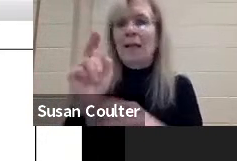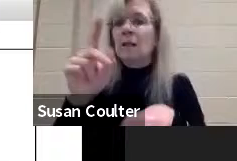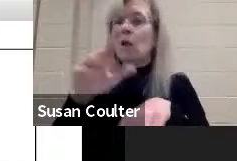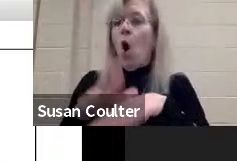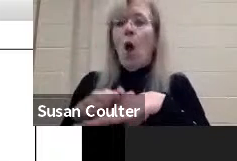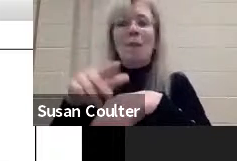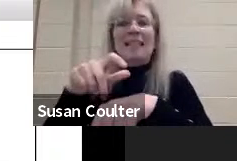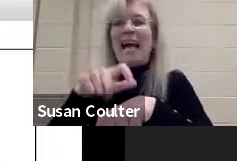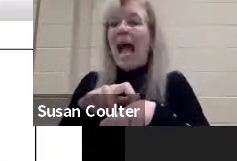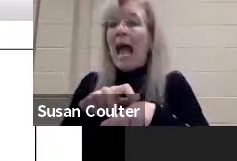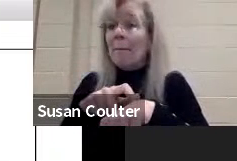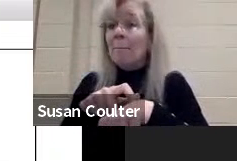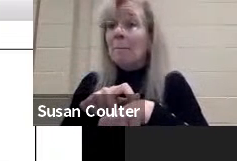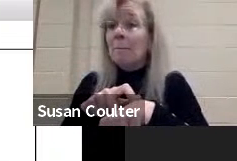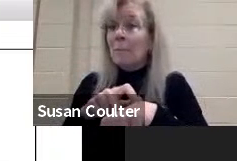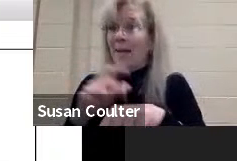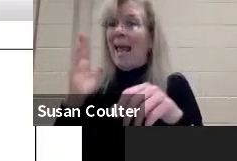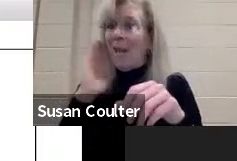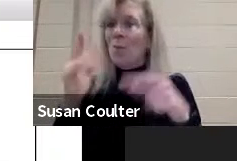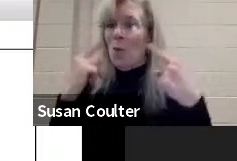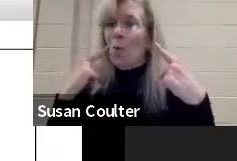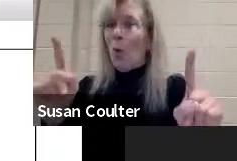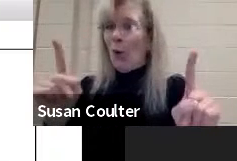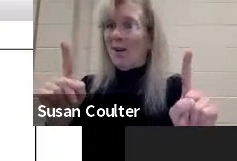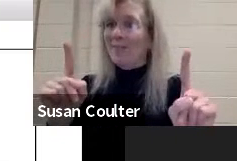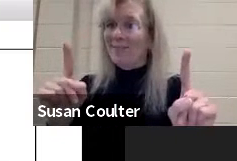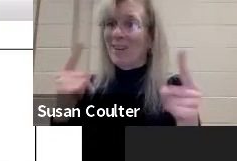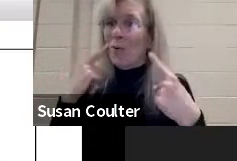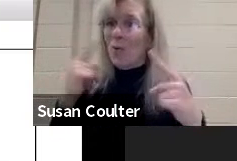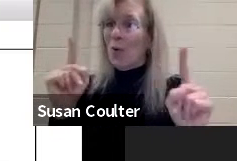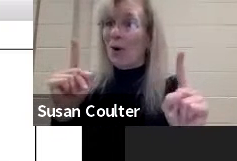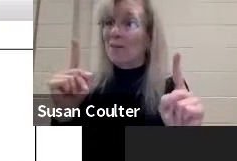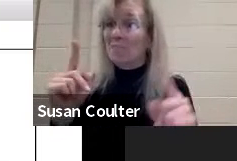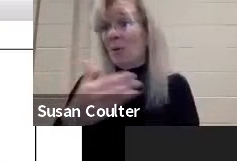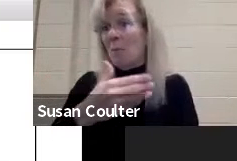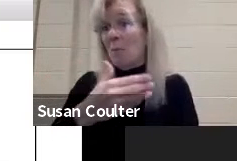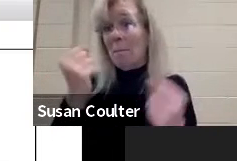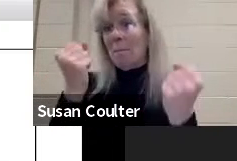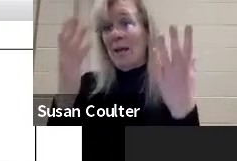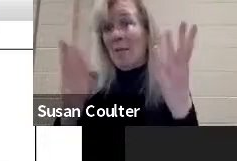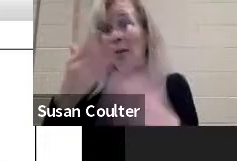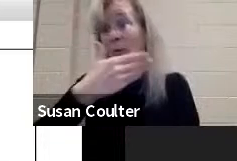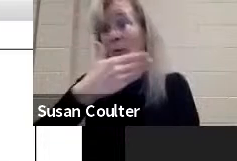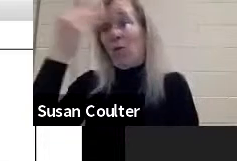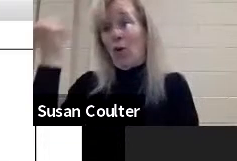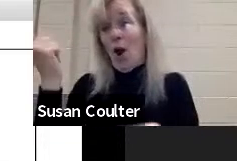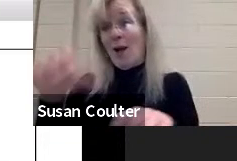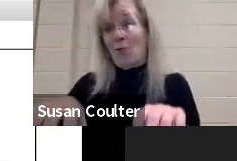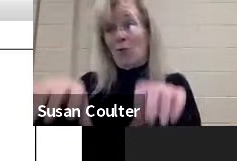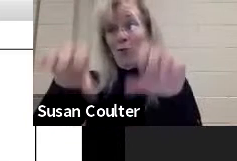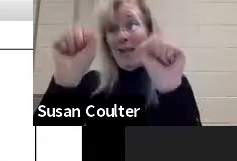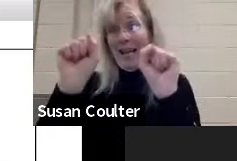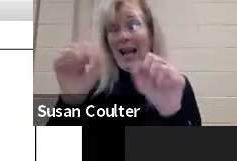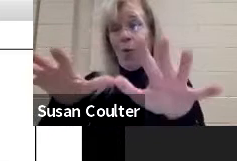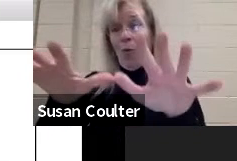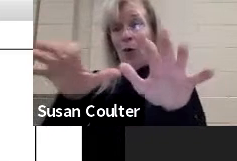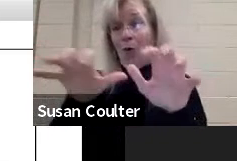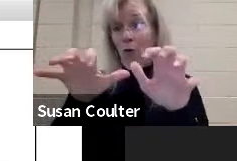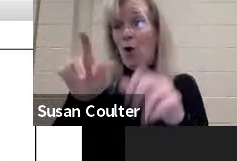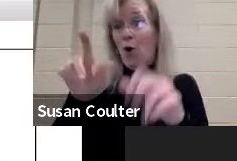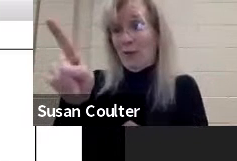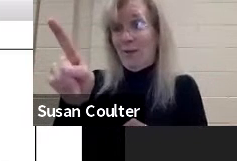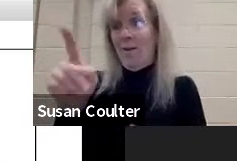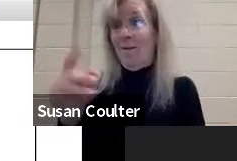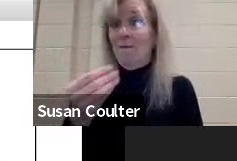2 minutes on the time, and it will work. It will work. So many people forgot to take out